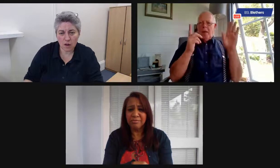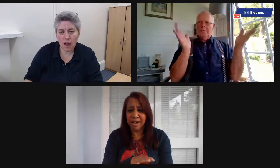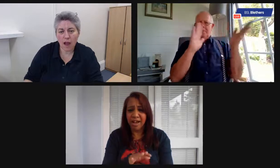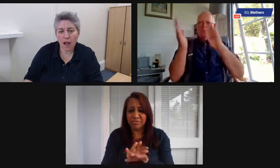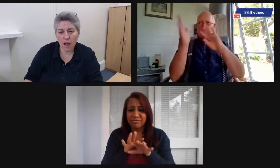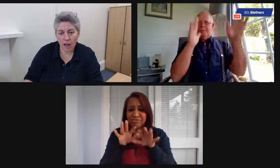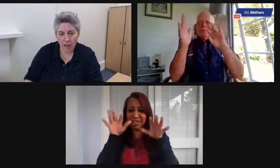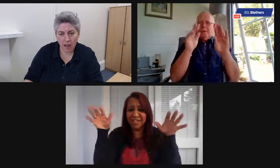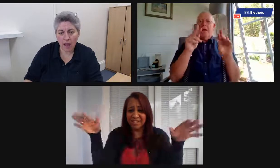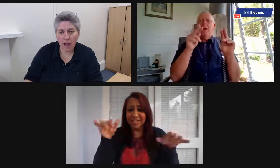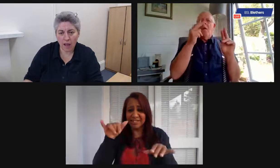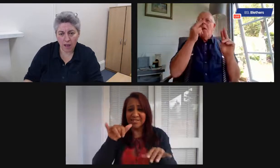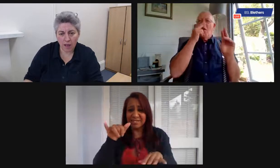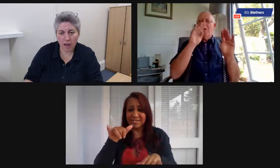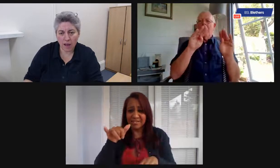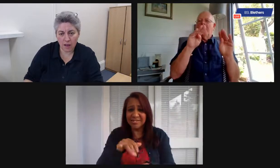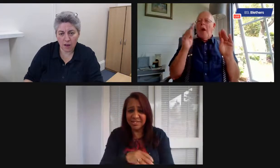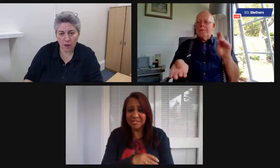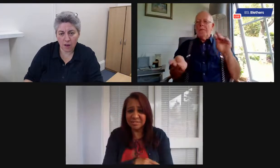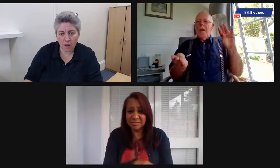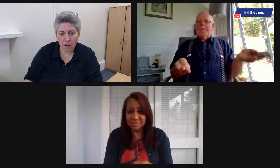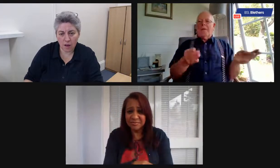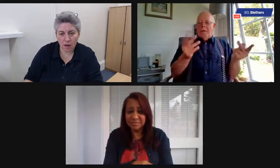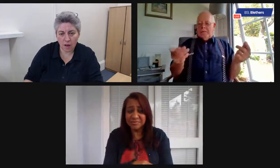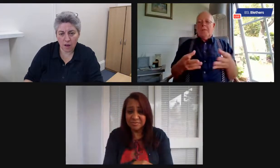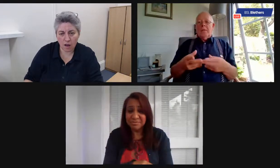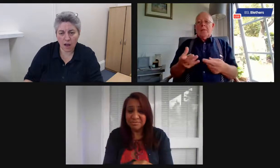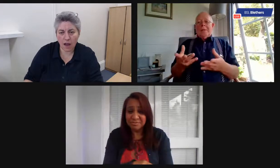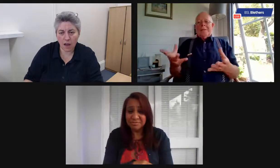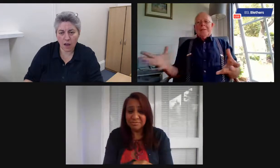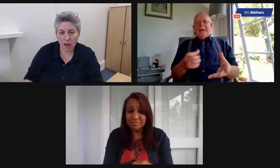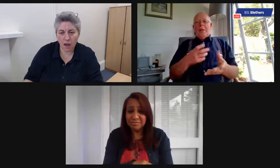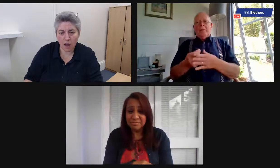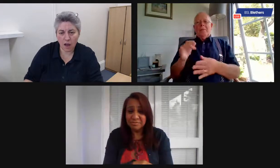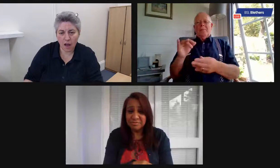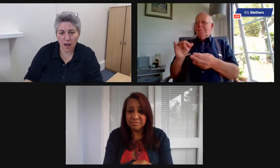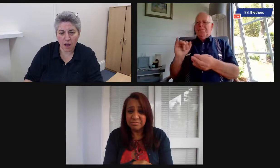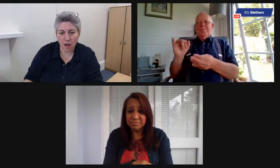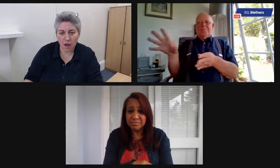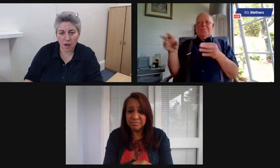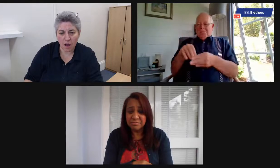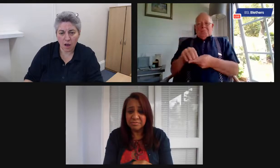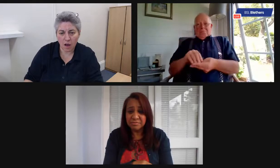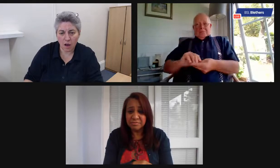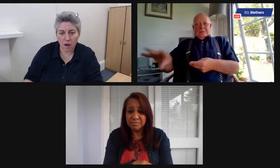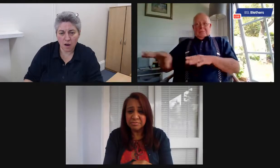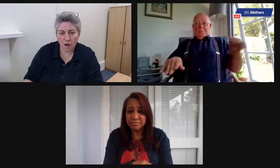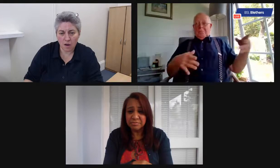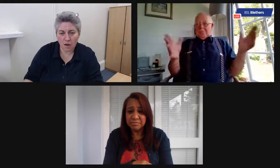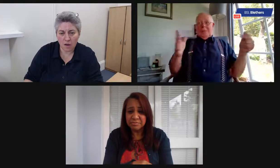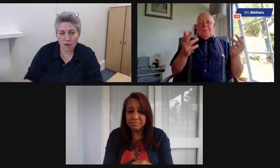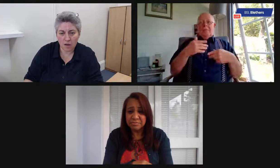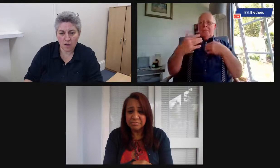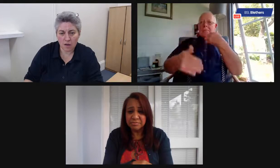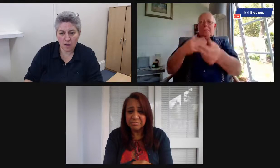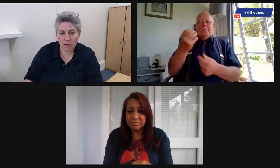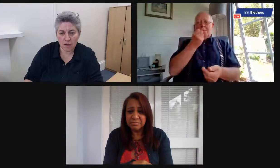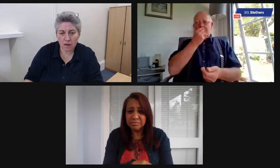its trunk is made up of, I suppose, scales, like overlapping scales, and when Ah, they fall off, that's